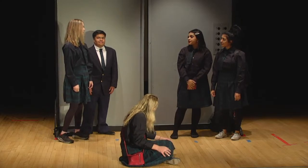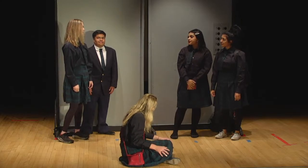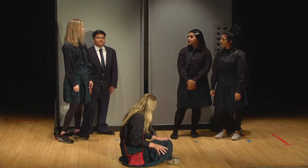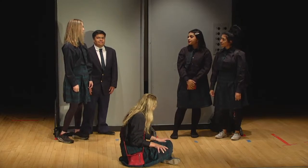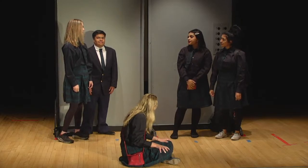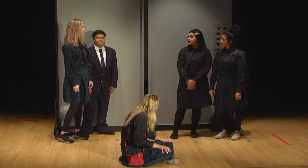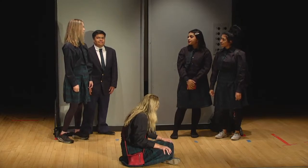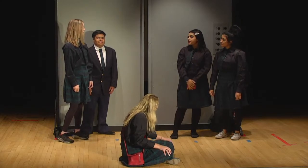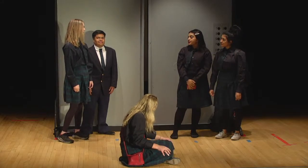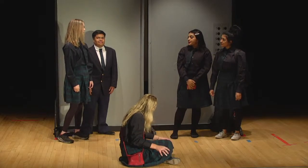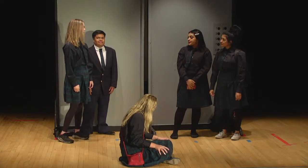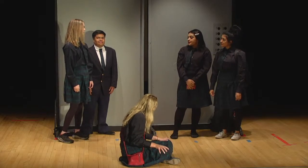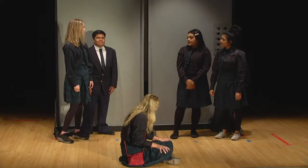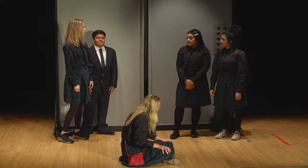You're always sorry.